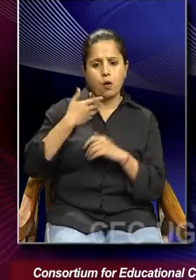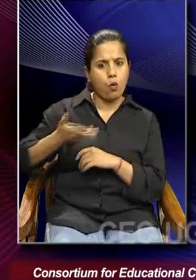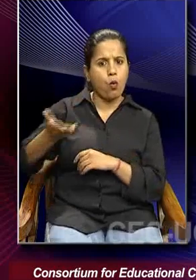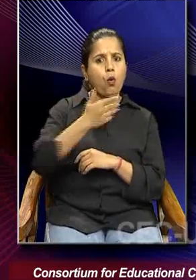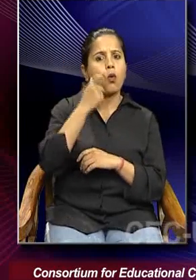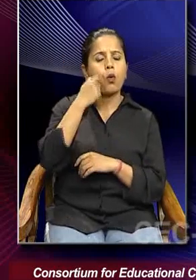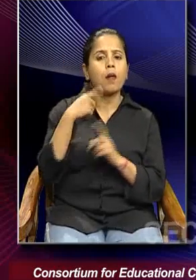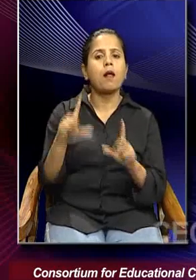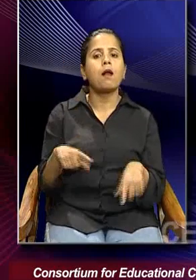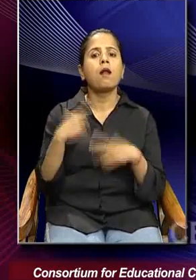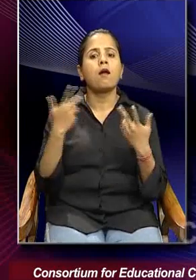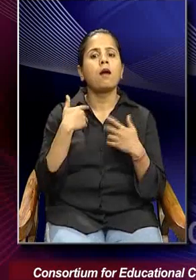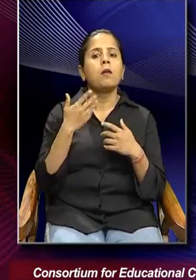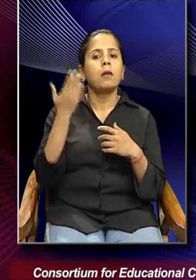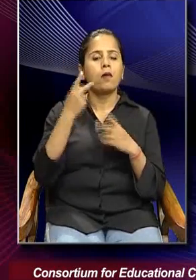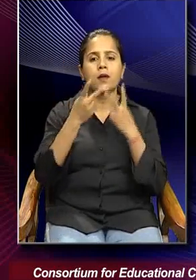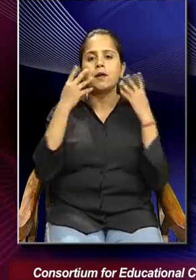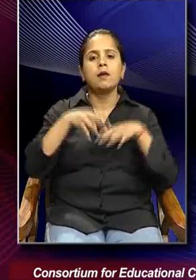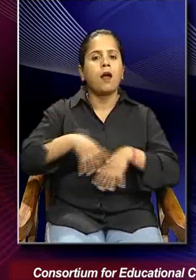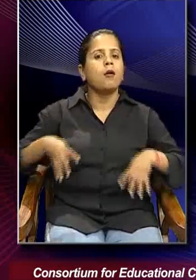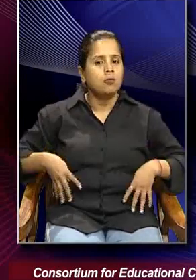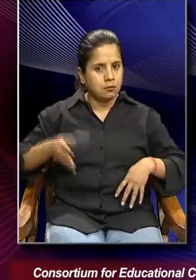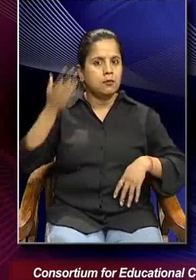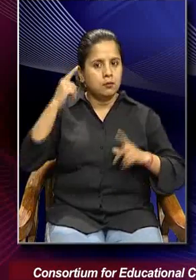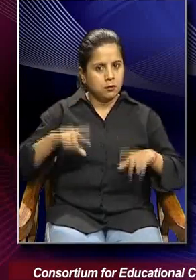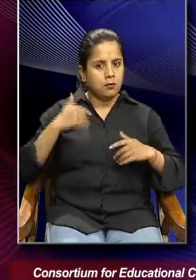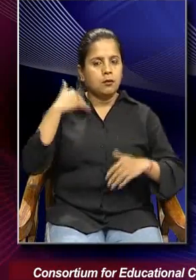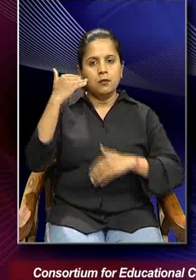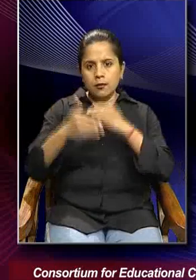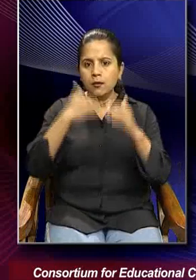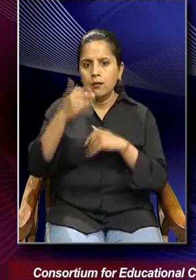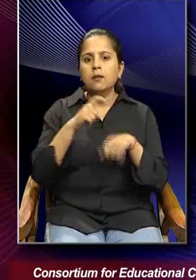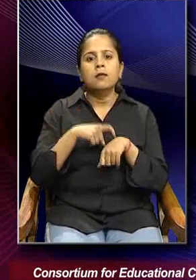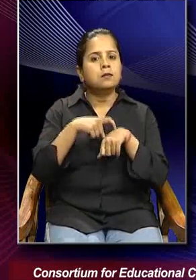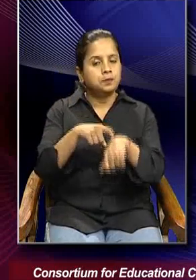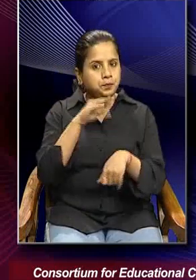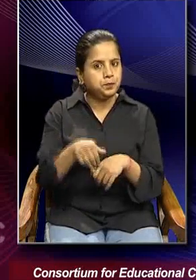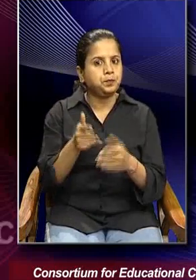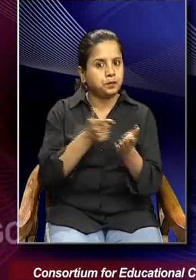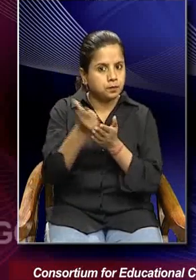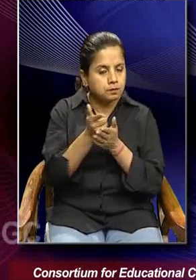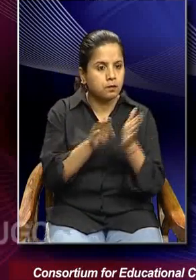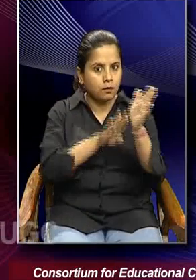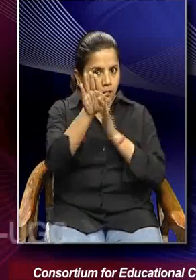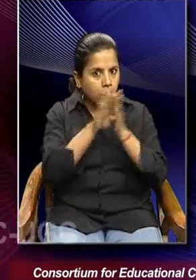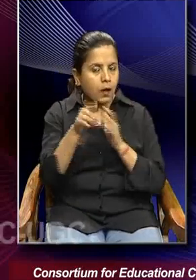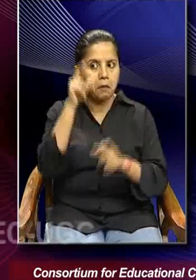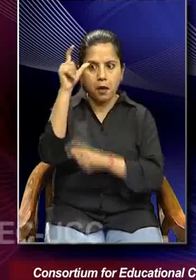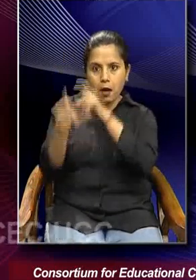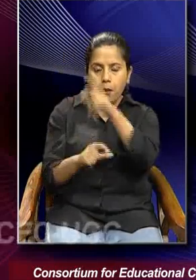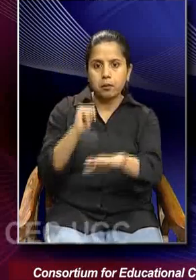were living in a life of tribal society, and gradually with agricultural development, industrial